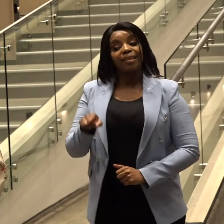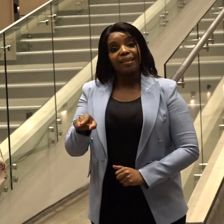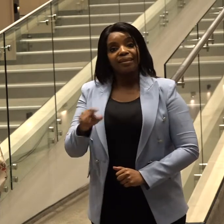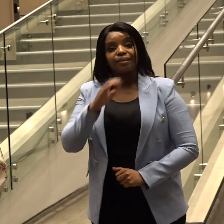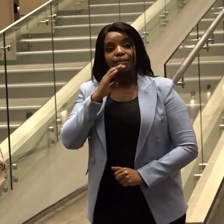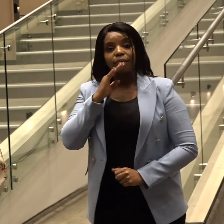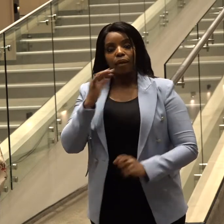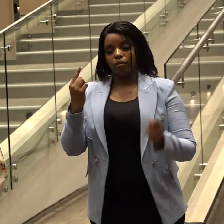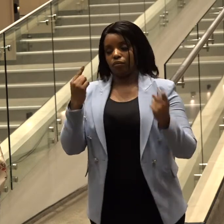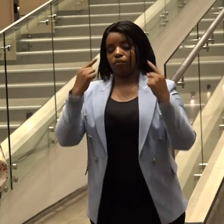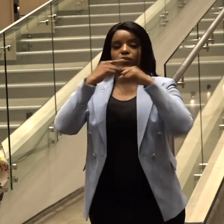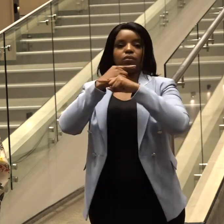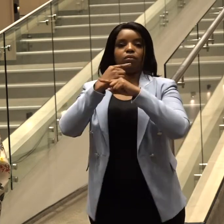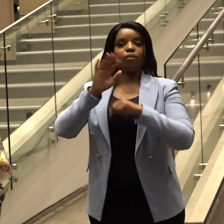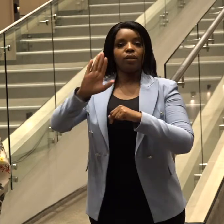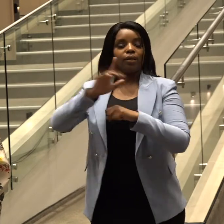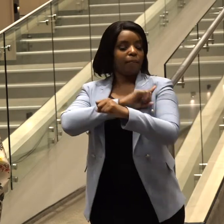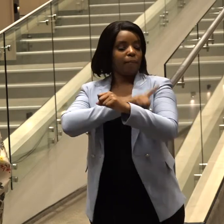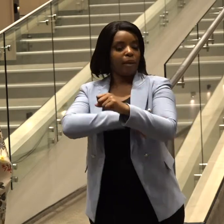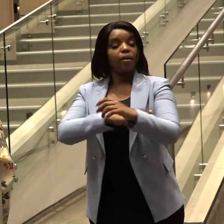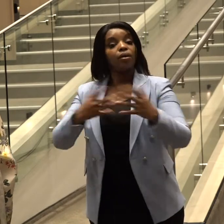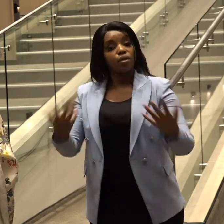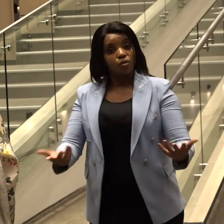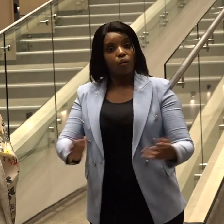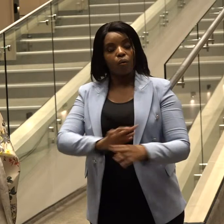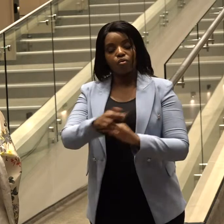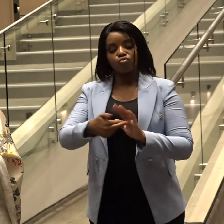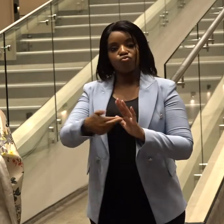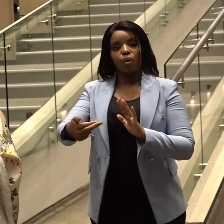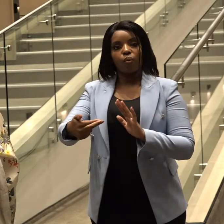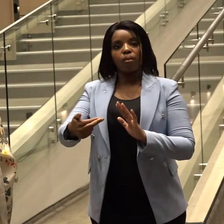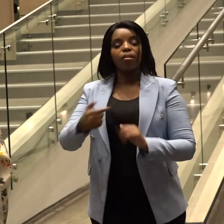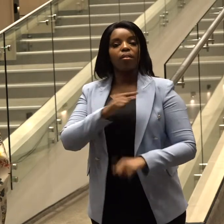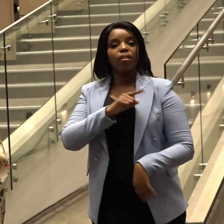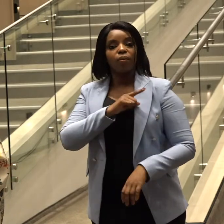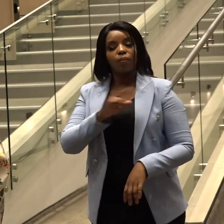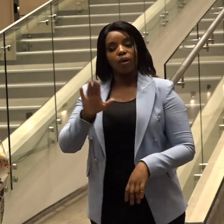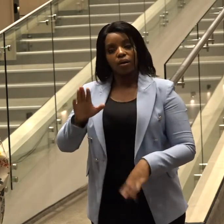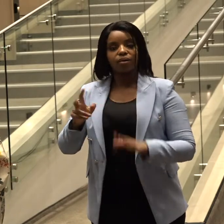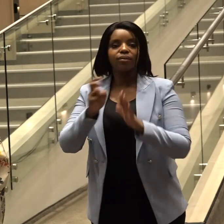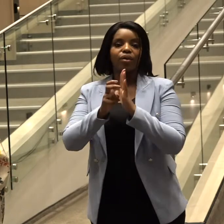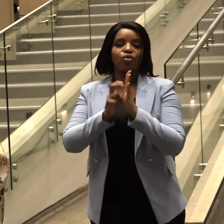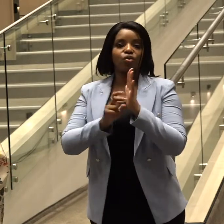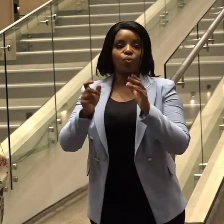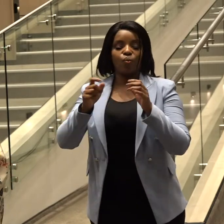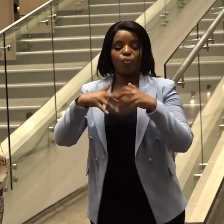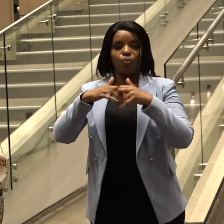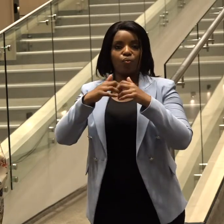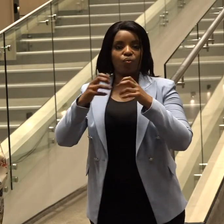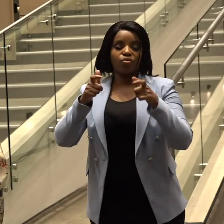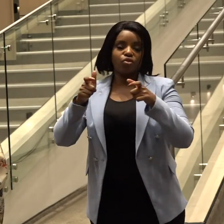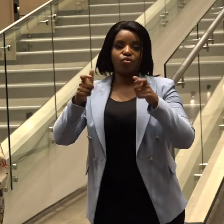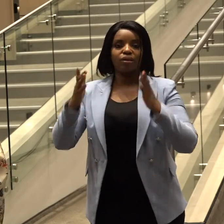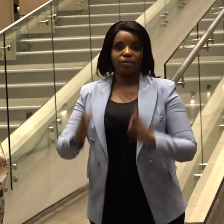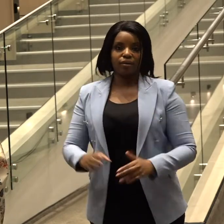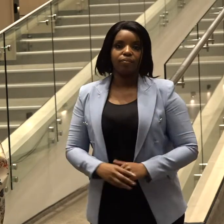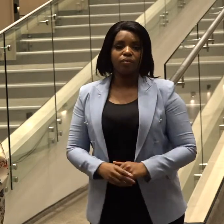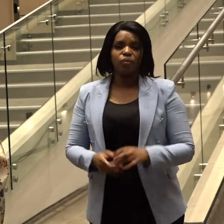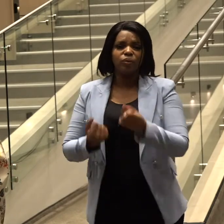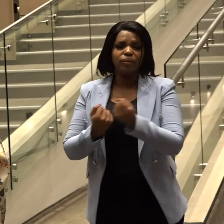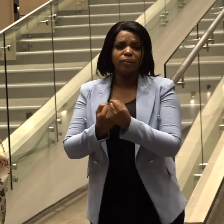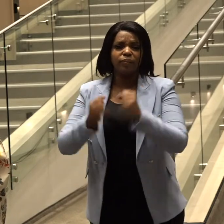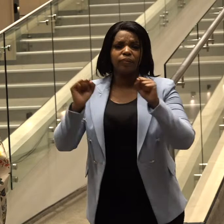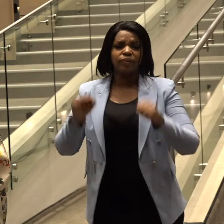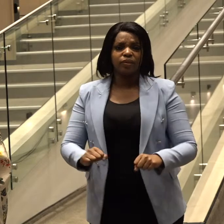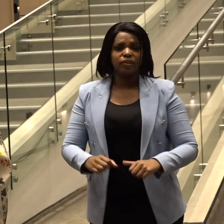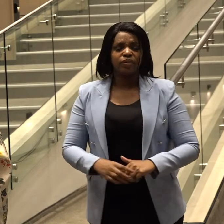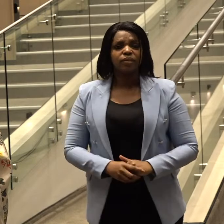with its mandated role as a regulator we do support as per section 62